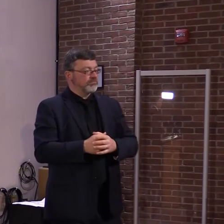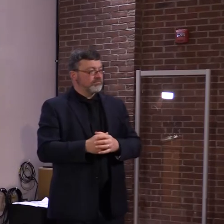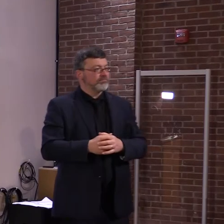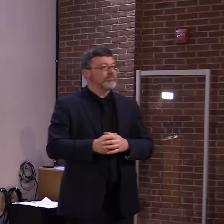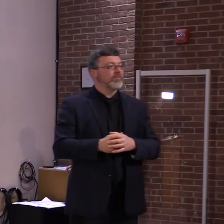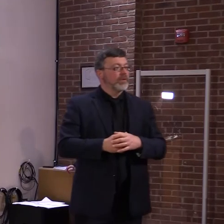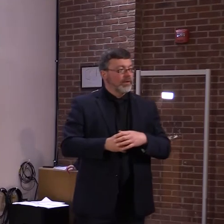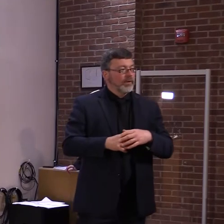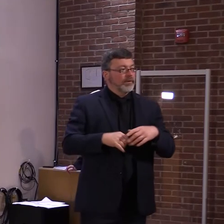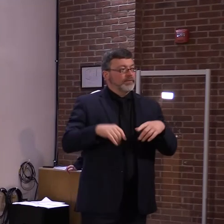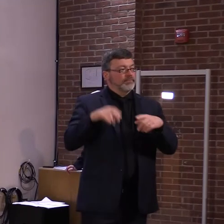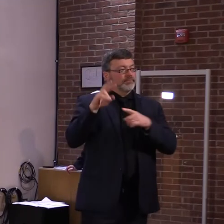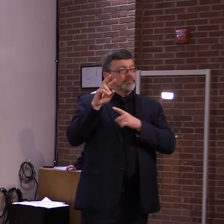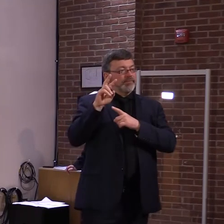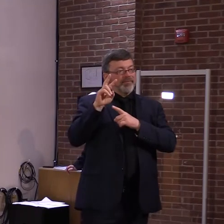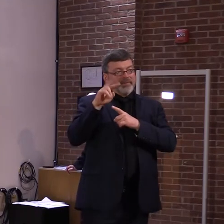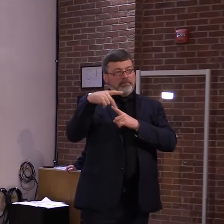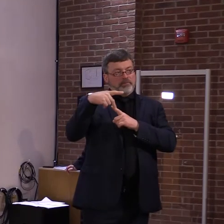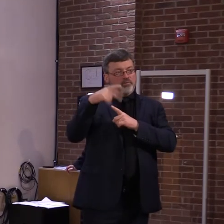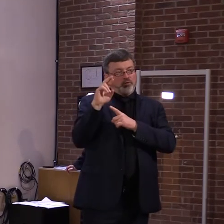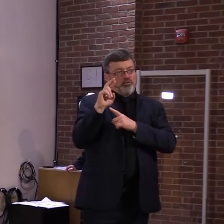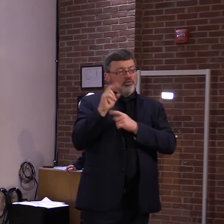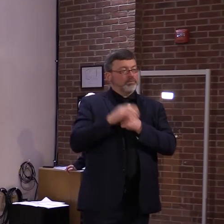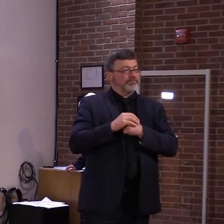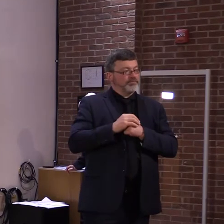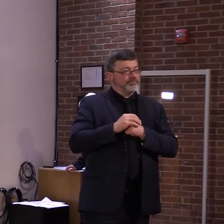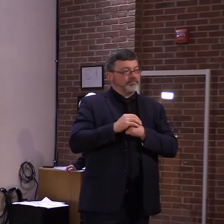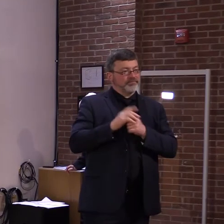Liam, VPR.